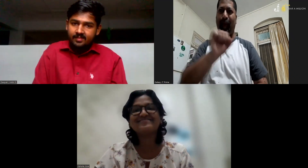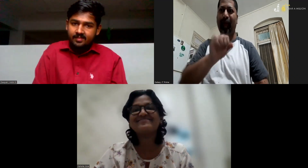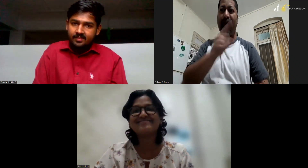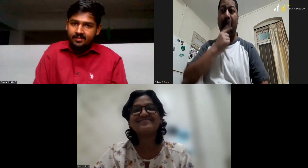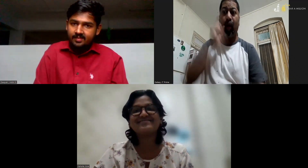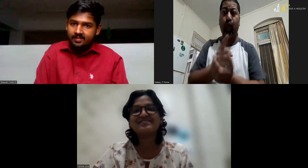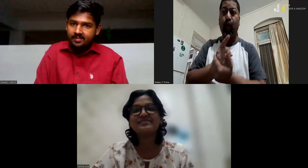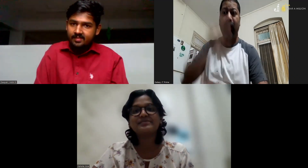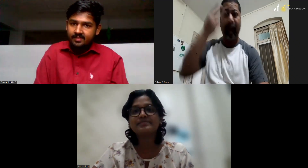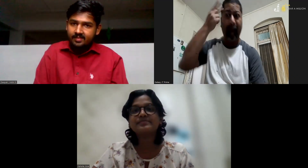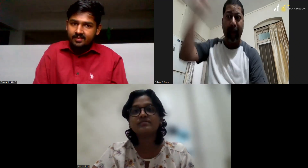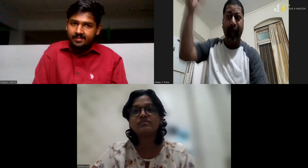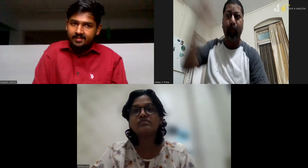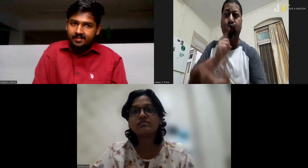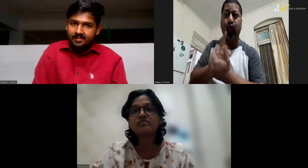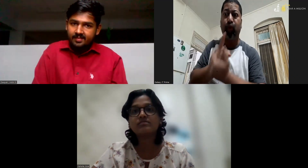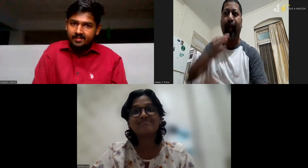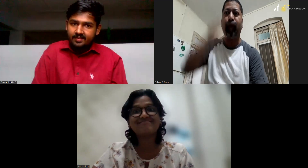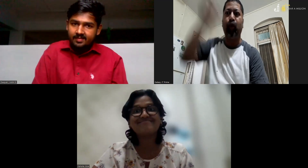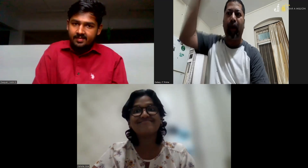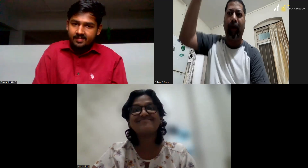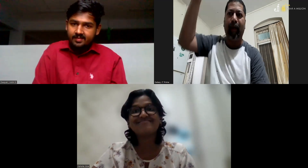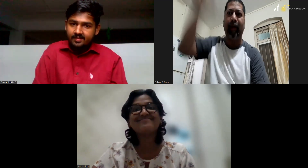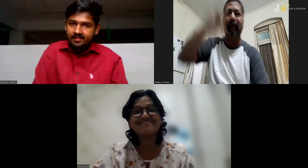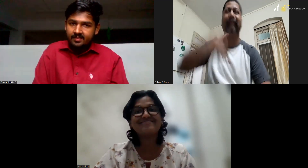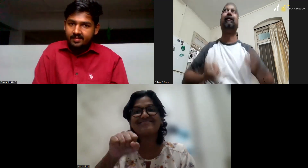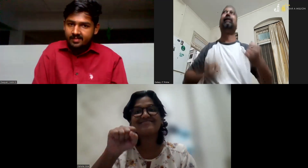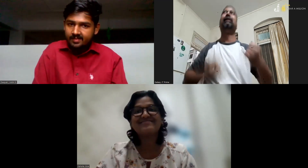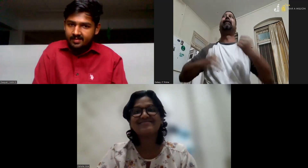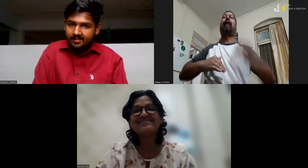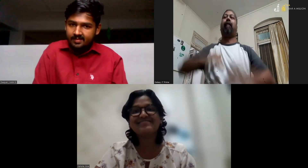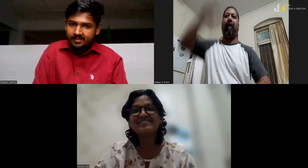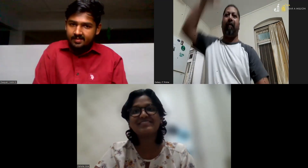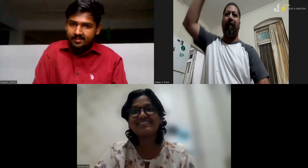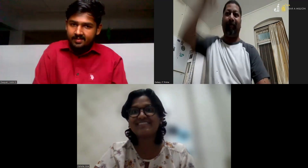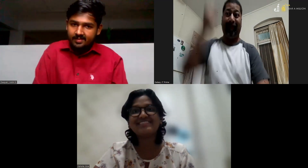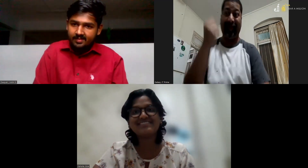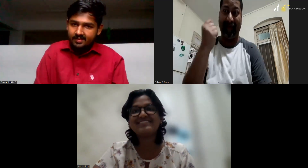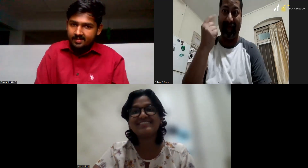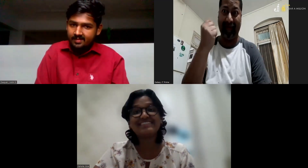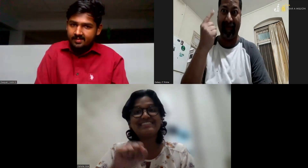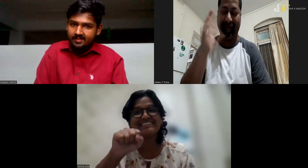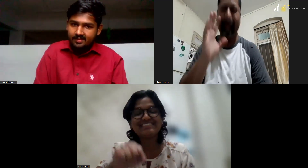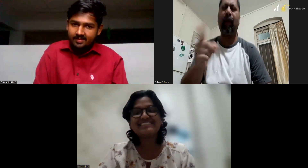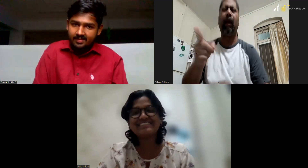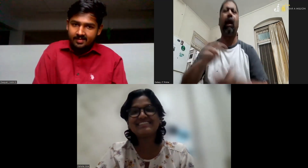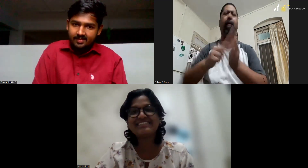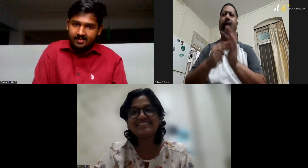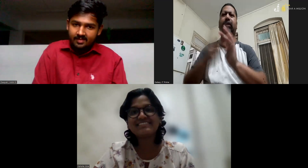so you gained your confidence with learning, right? So what do you see in your future? Like,